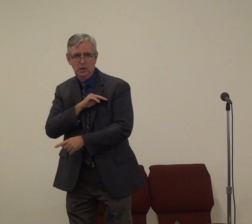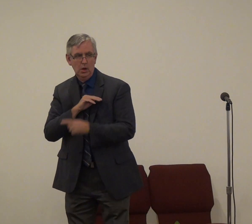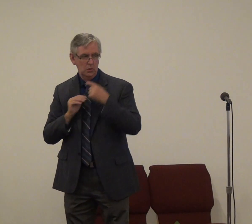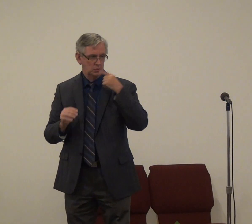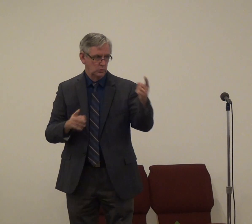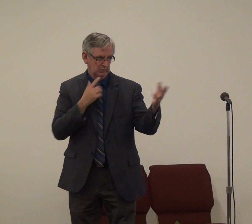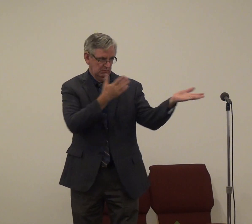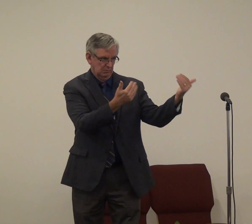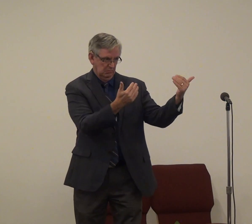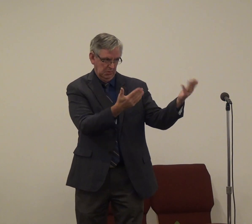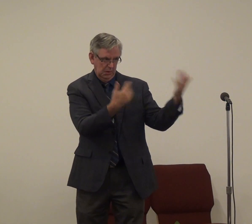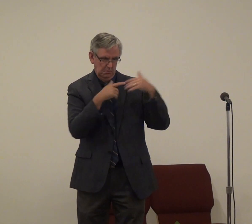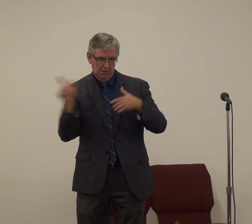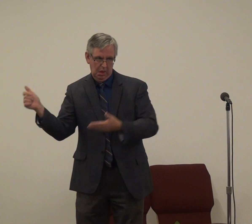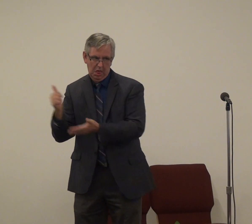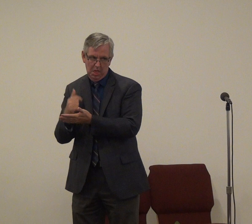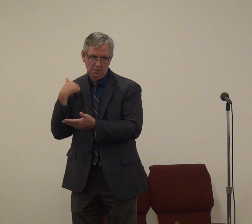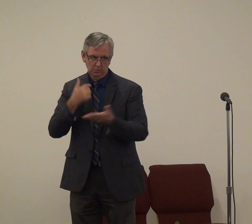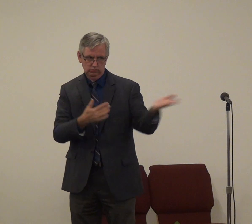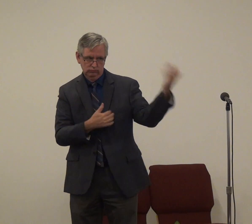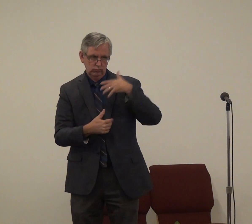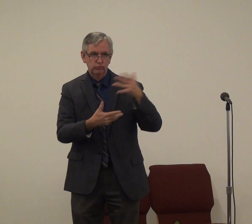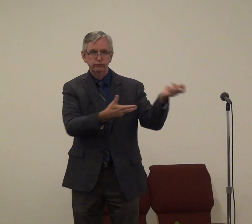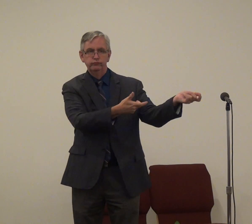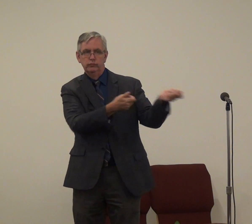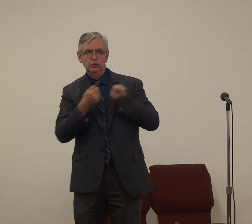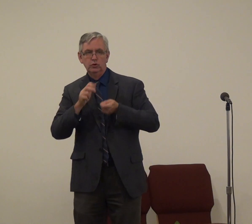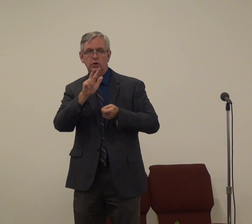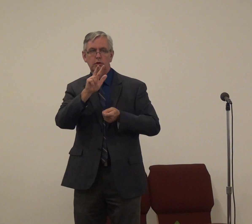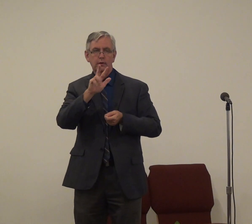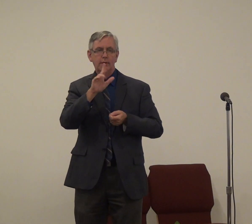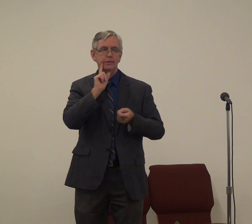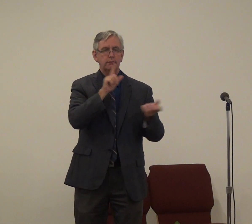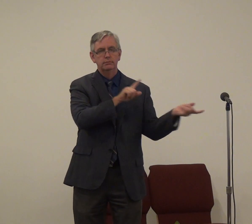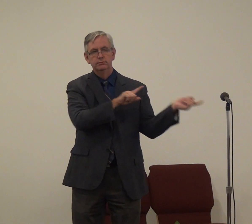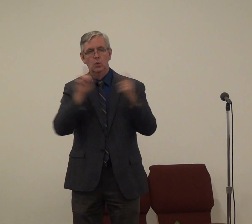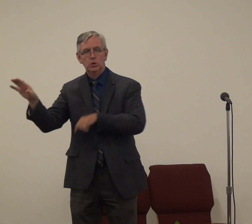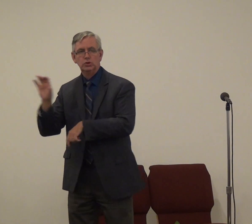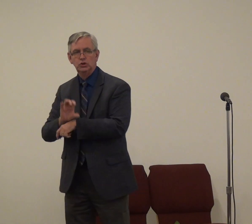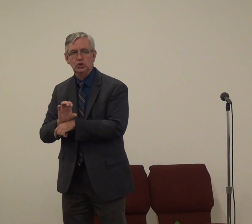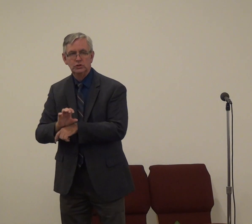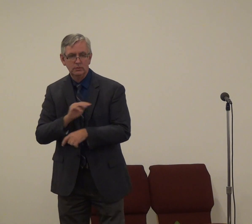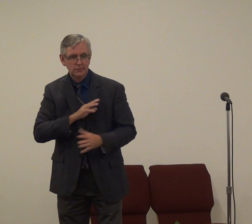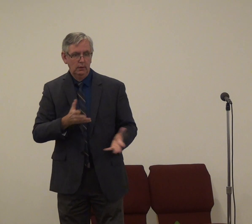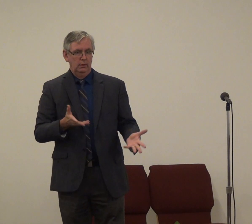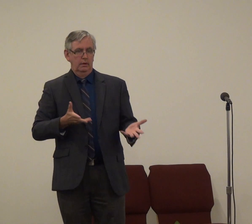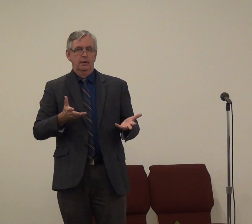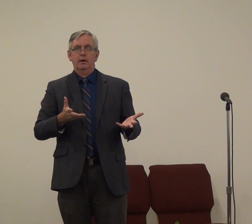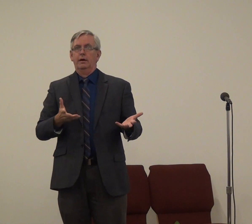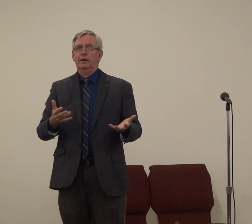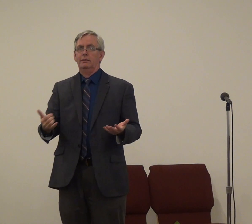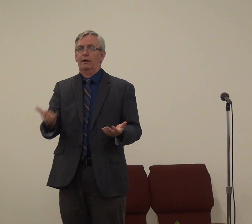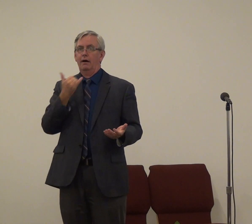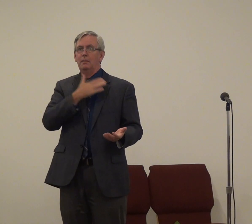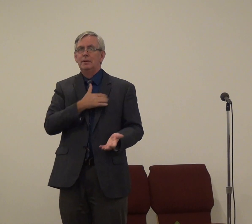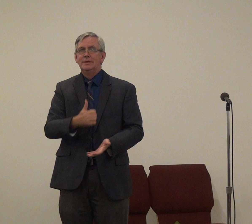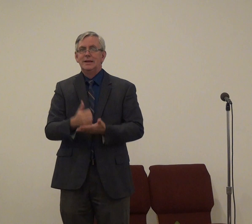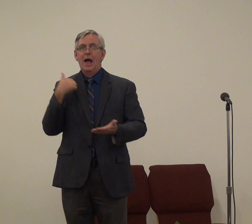was one deaf guy that had met Hal Nichols, and he said, "I know a guy that might be able to help us," and he brought all the deaf to church. And the